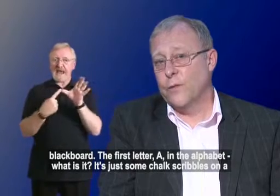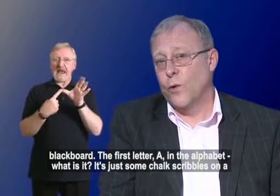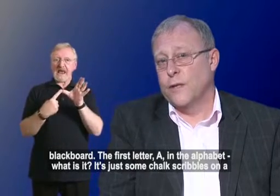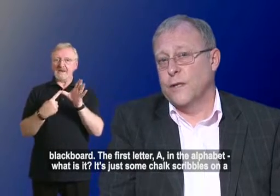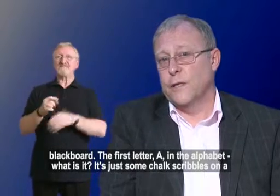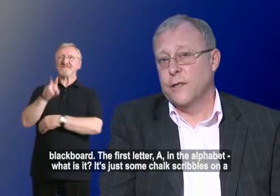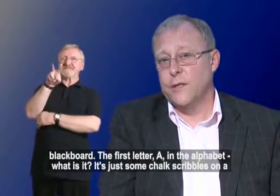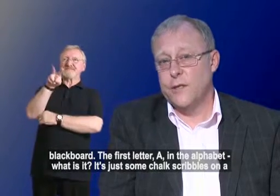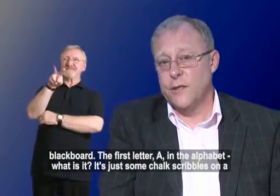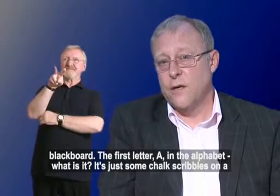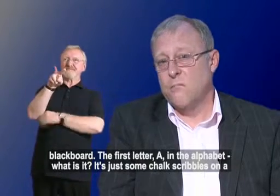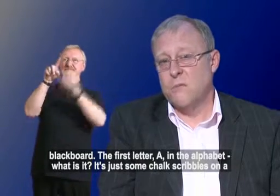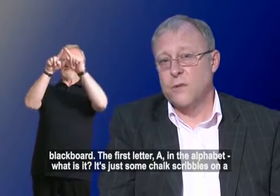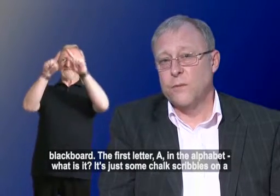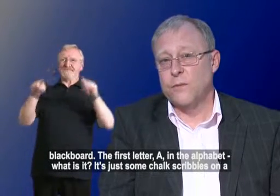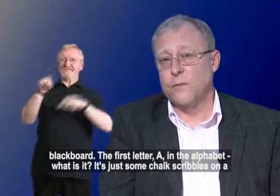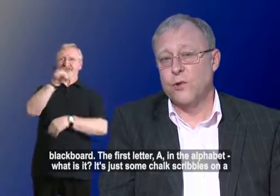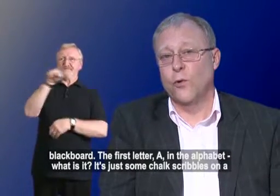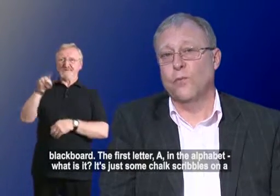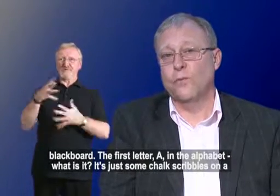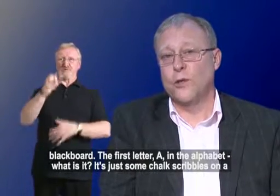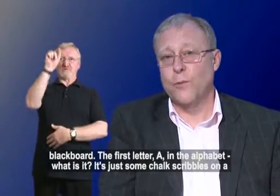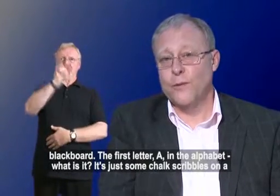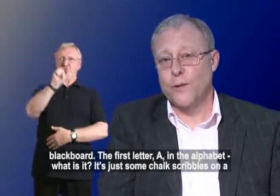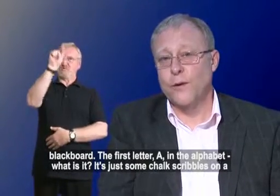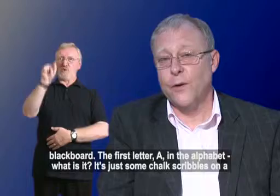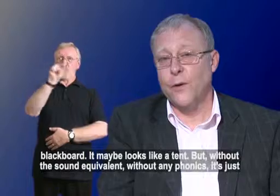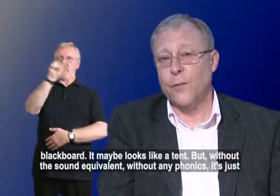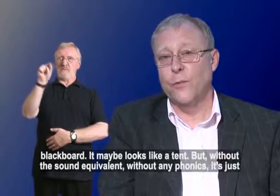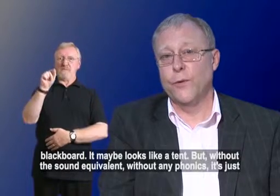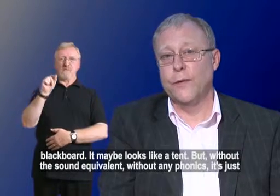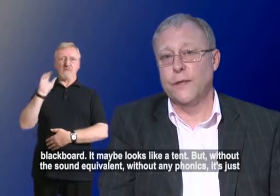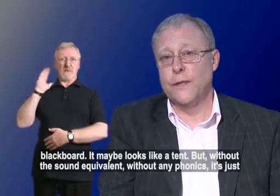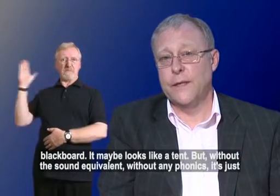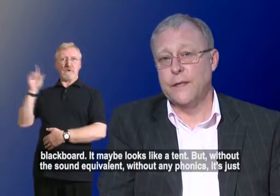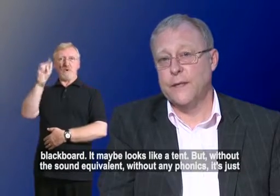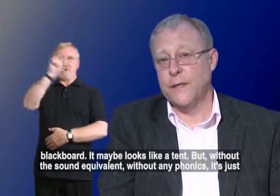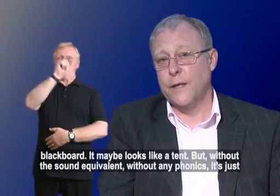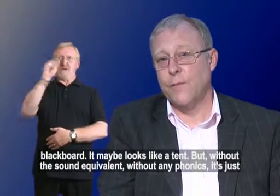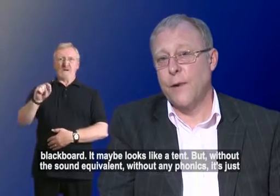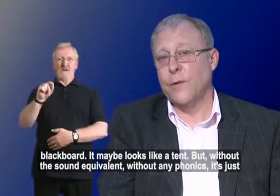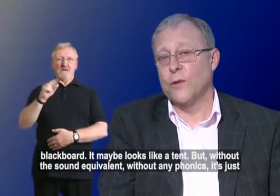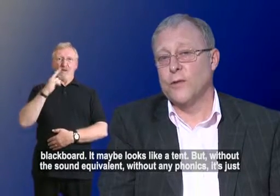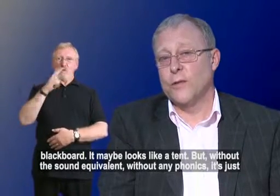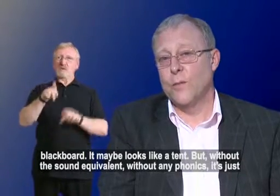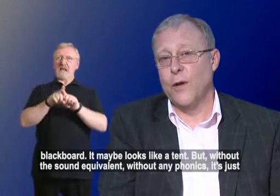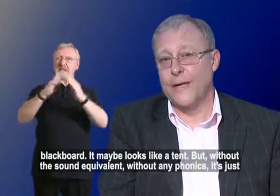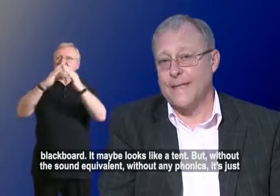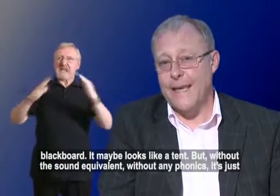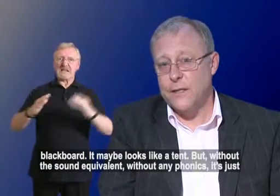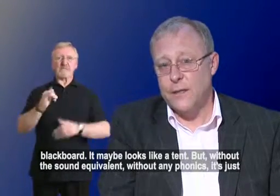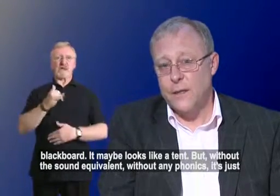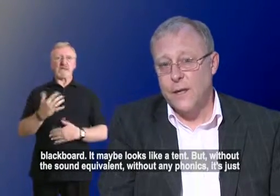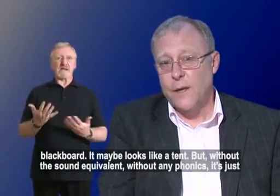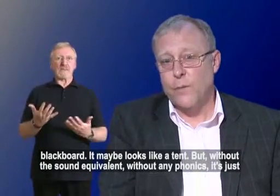alphabet, what is it? It's just some chalk scribbles on a blackboard. It maybe looks a bit